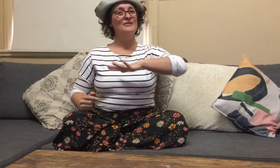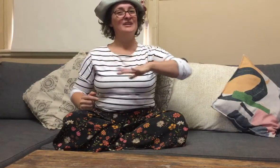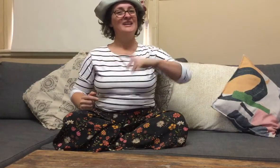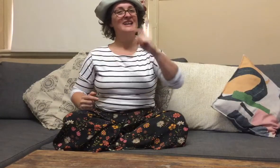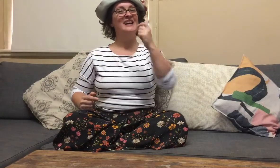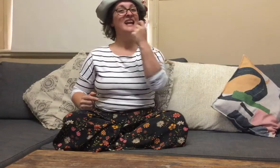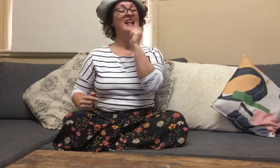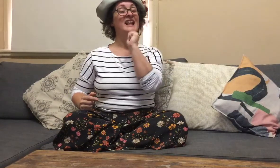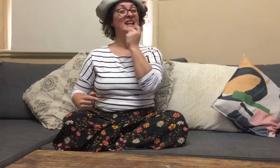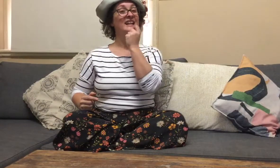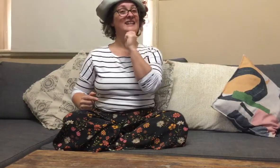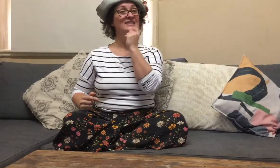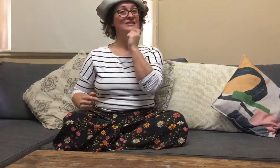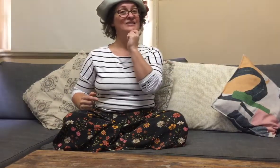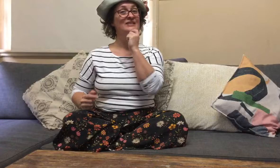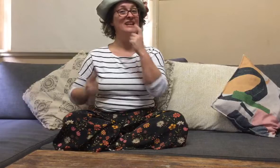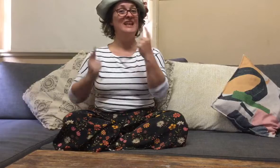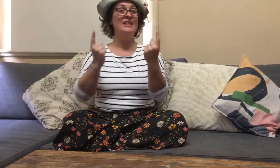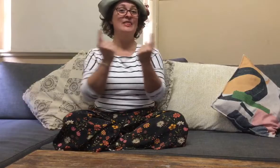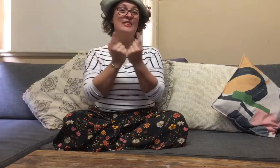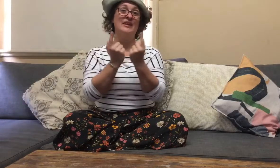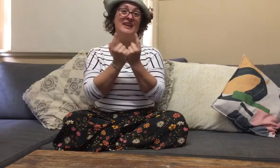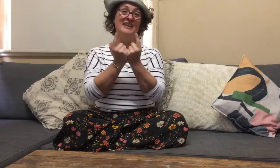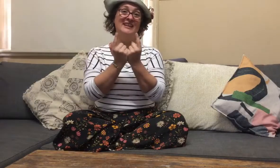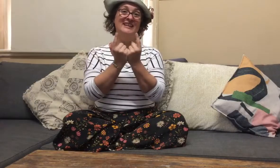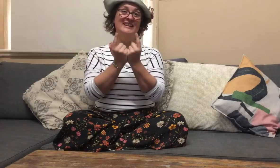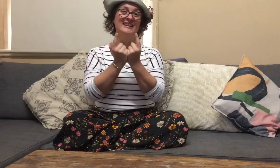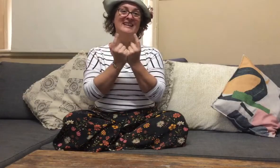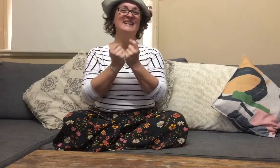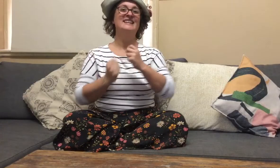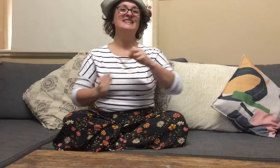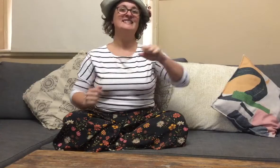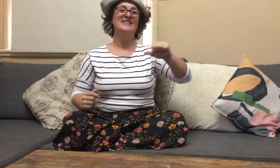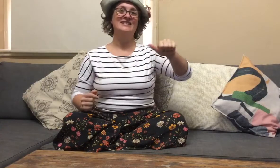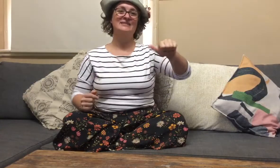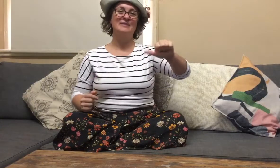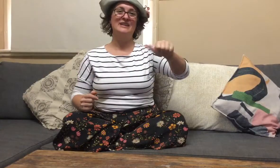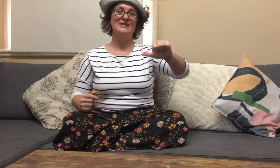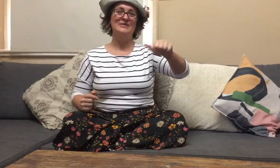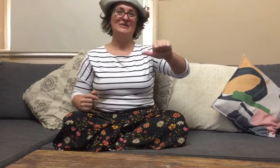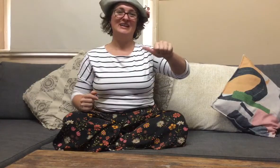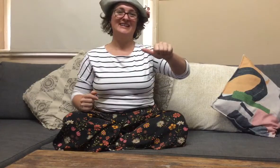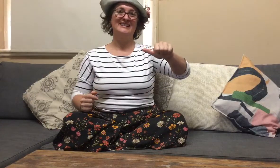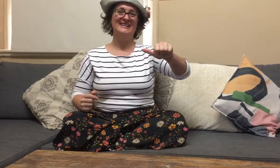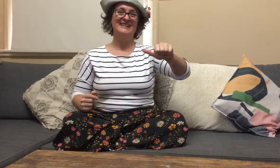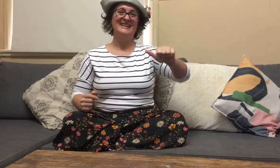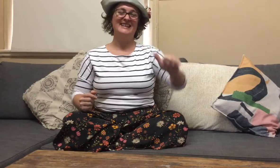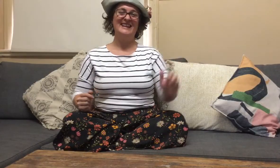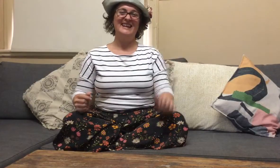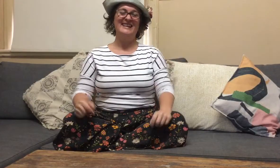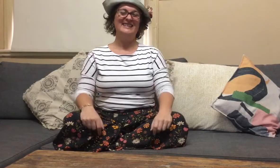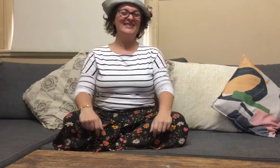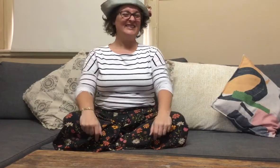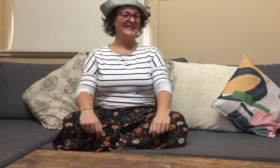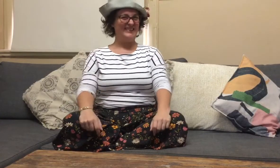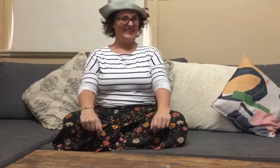every little thing is going to be all right. Do you know what this song is?